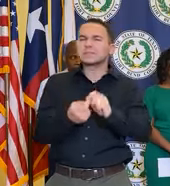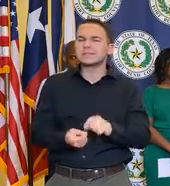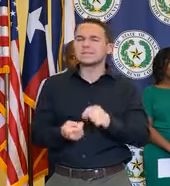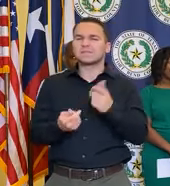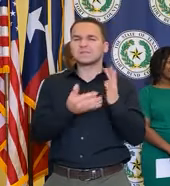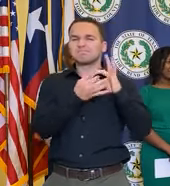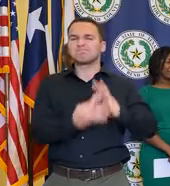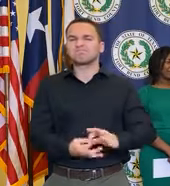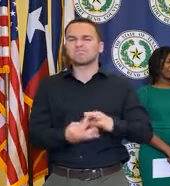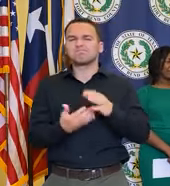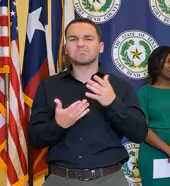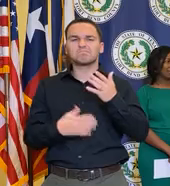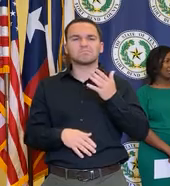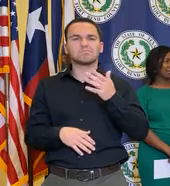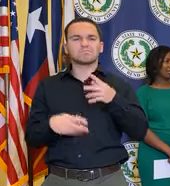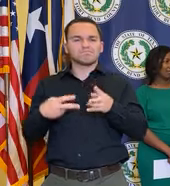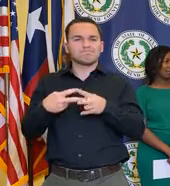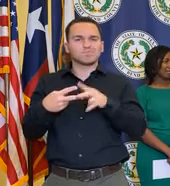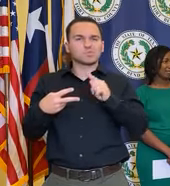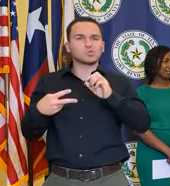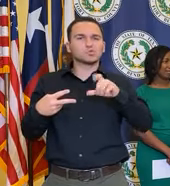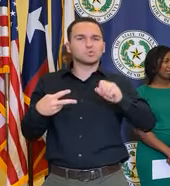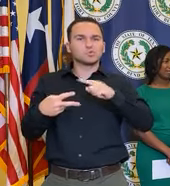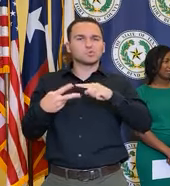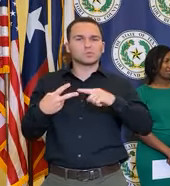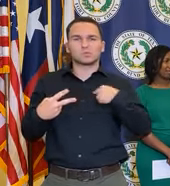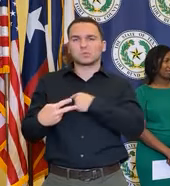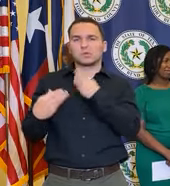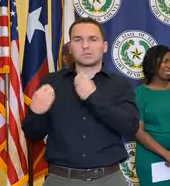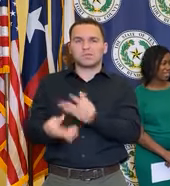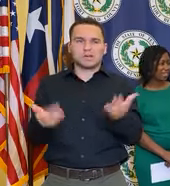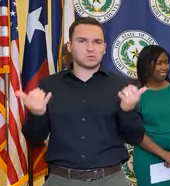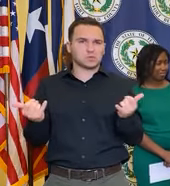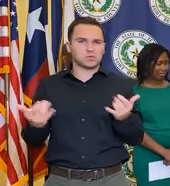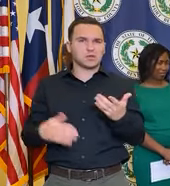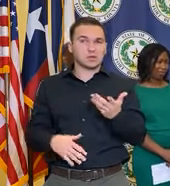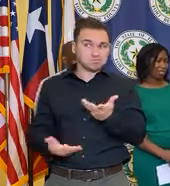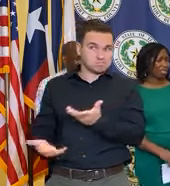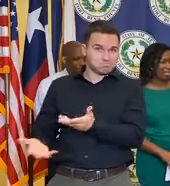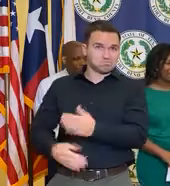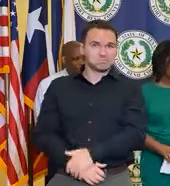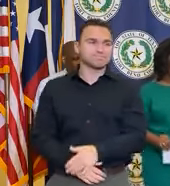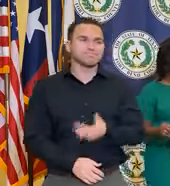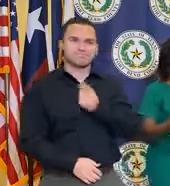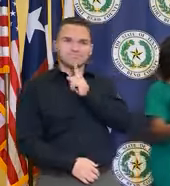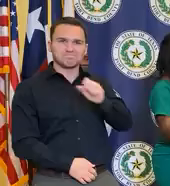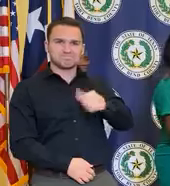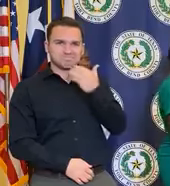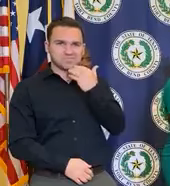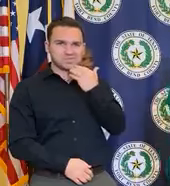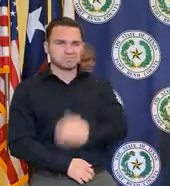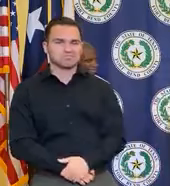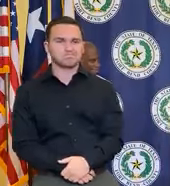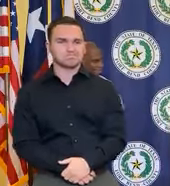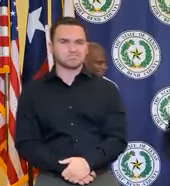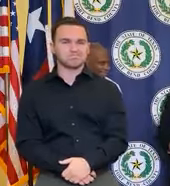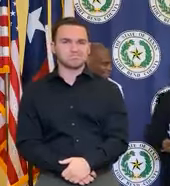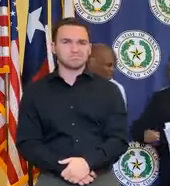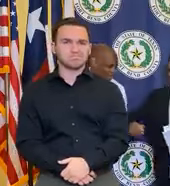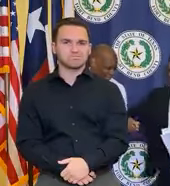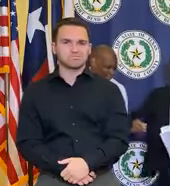this two tools we are providing today the residents, please. Yes. Thank you, Judge George. Thank